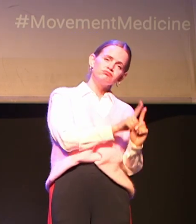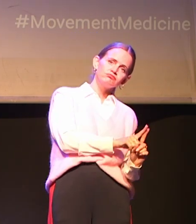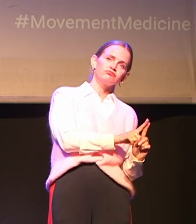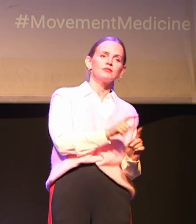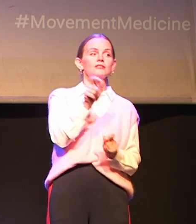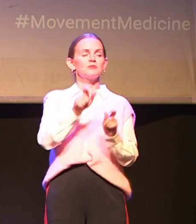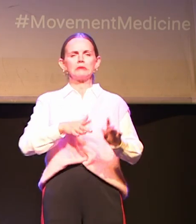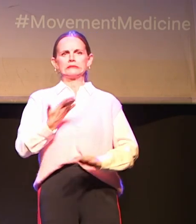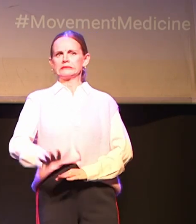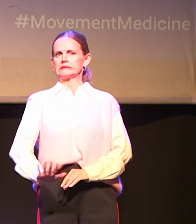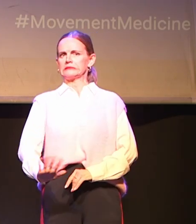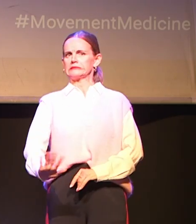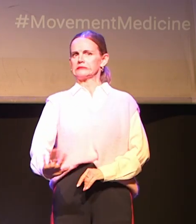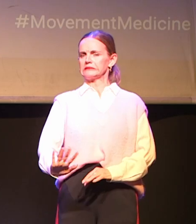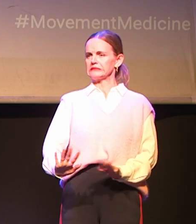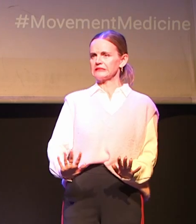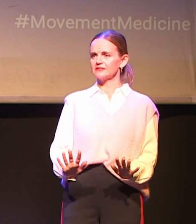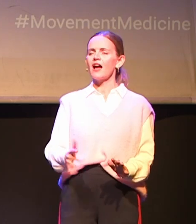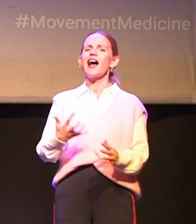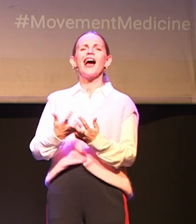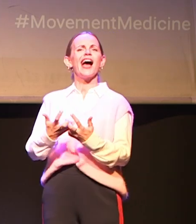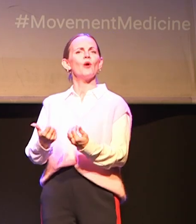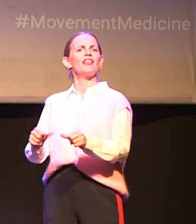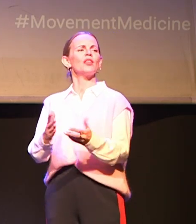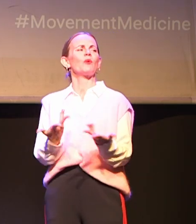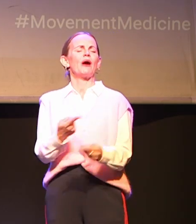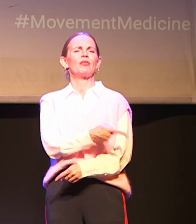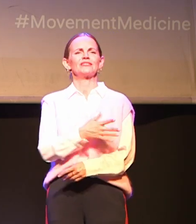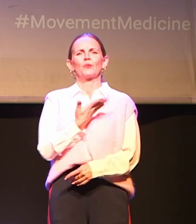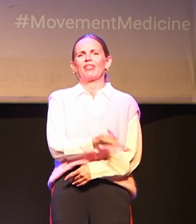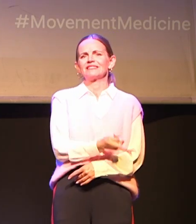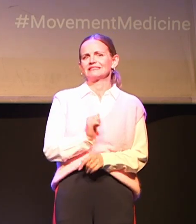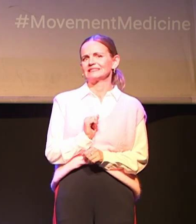People don't want to do that. They're like, how do I get to the healing without doing that?